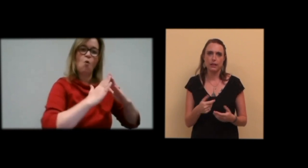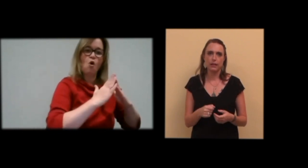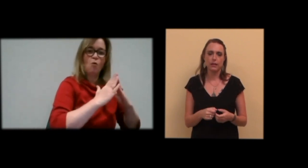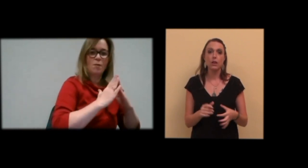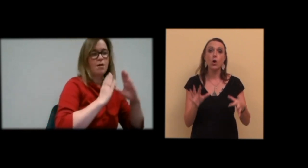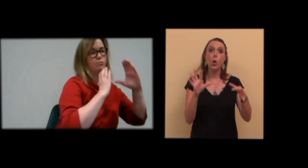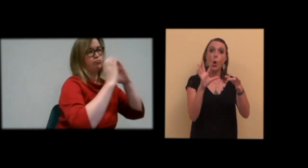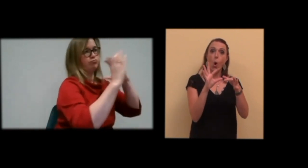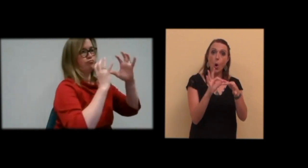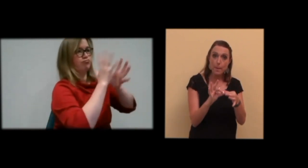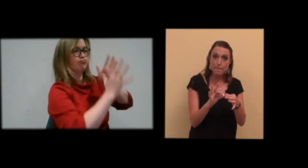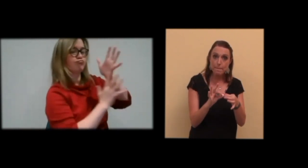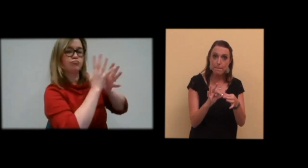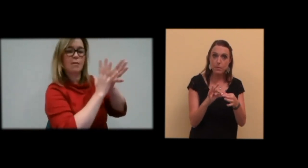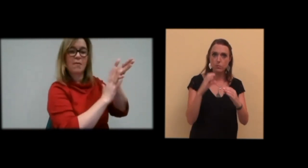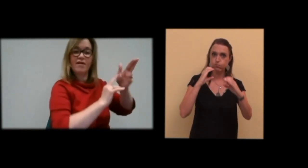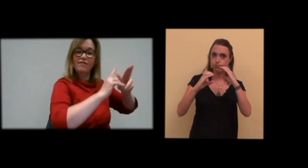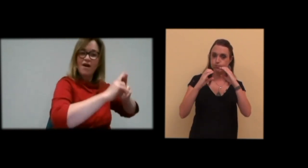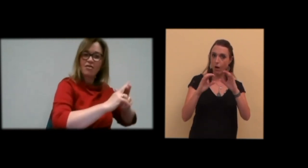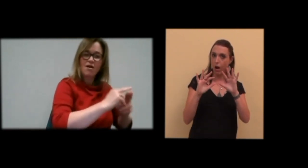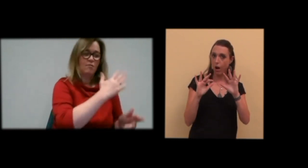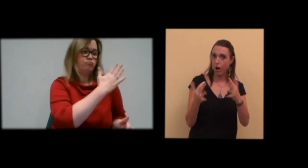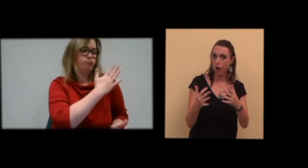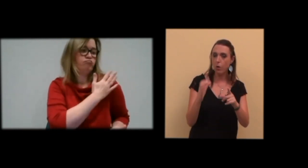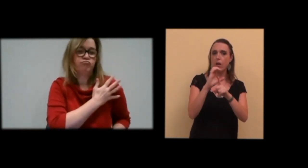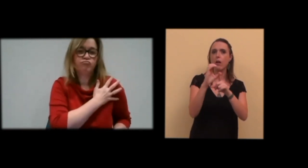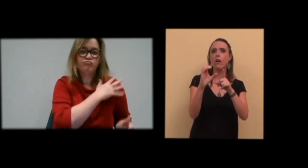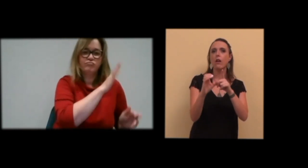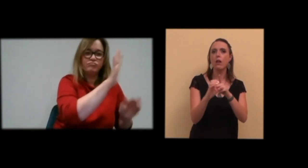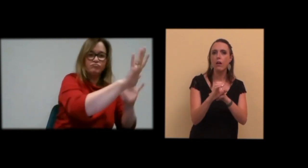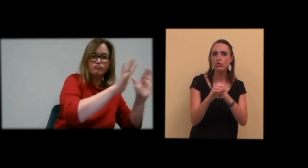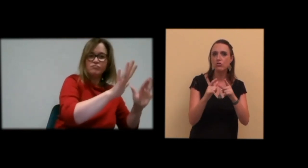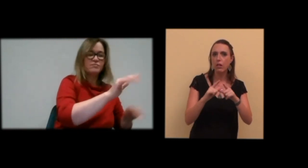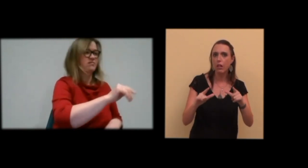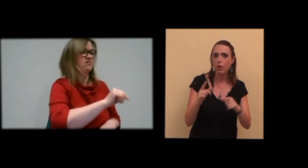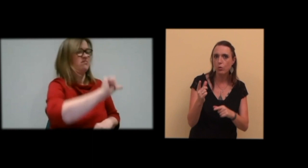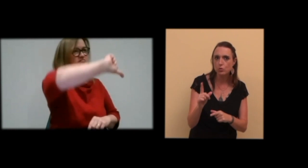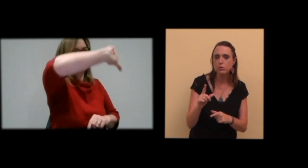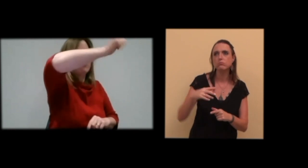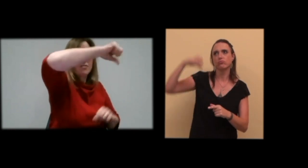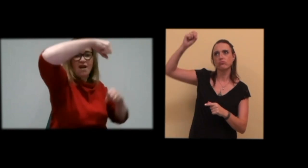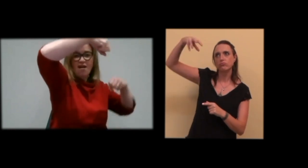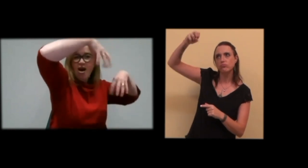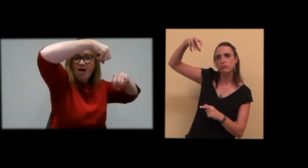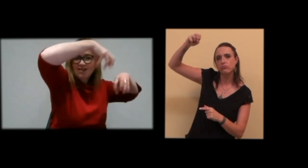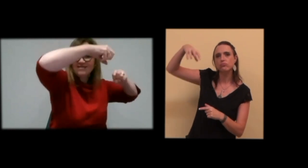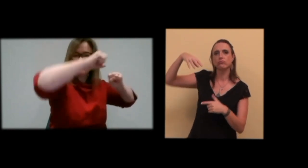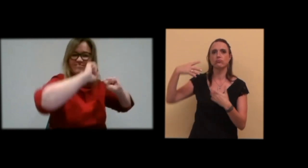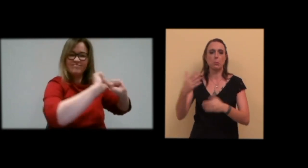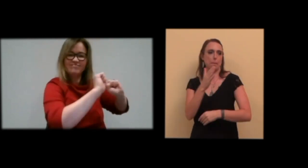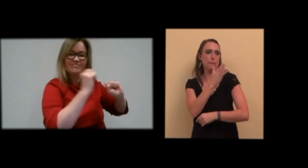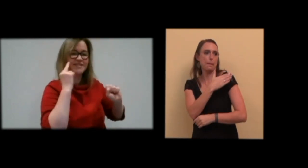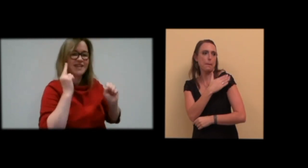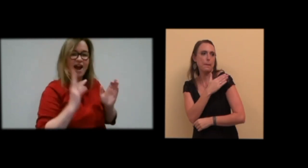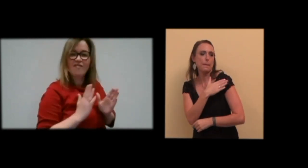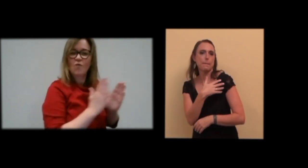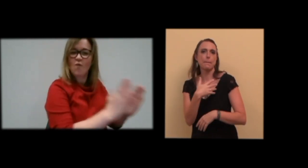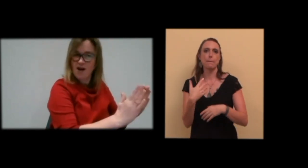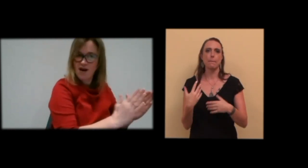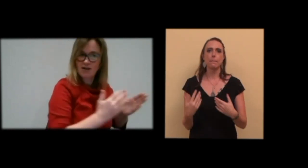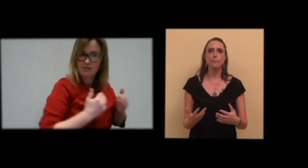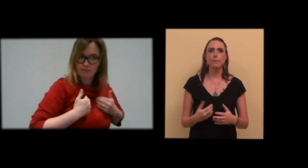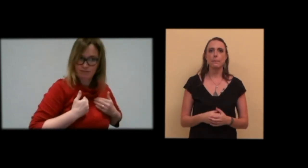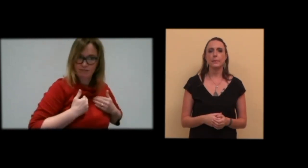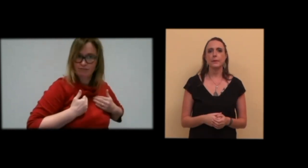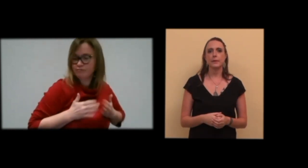UK are hearing. So at home, they would communicate through the cultural nature of flashing the lights on and